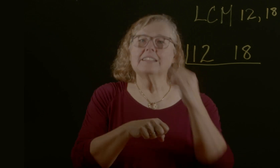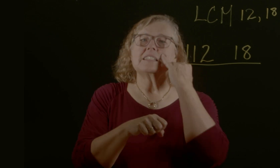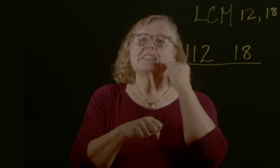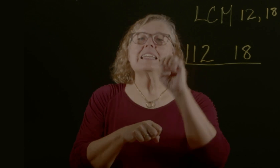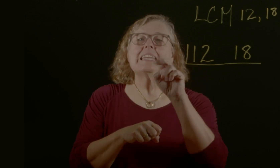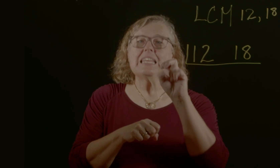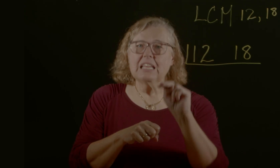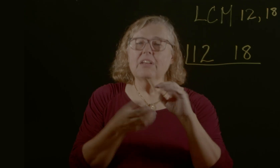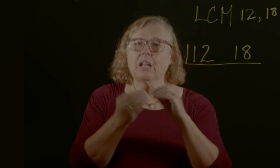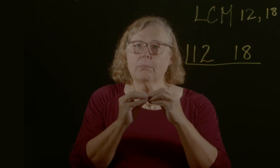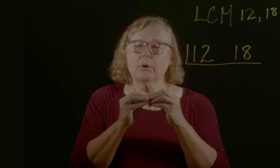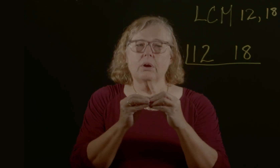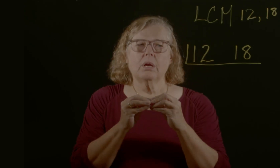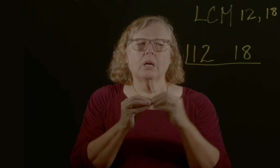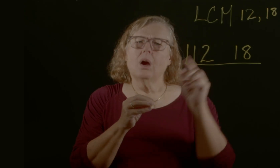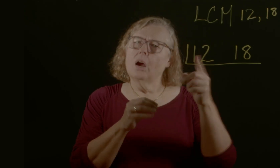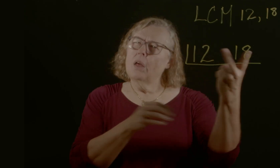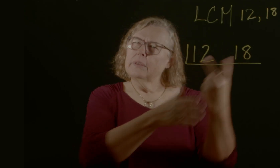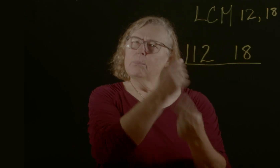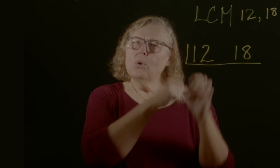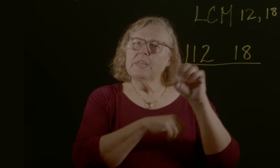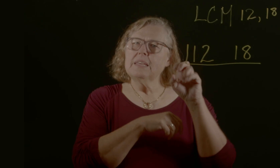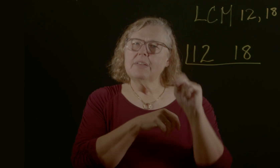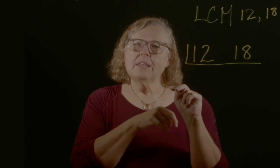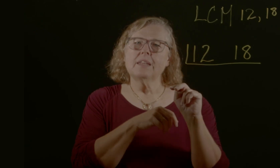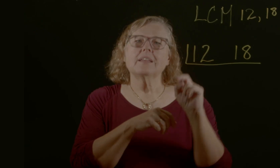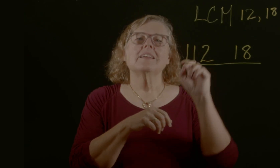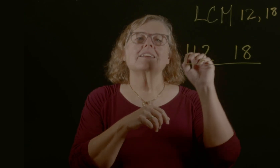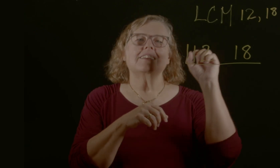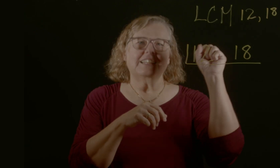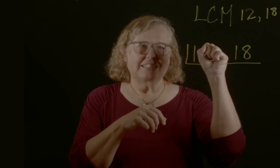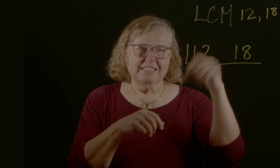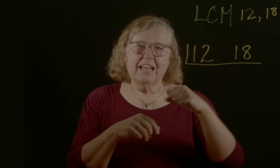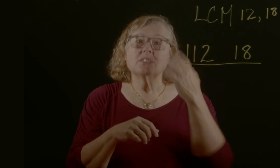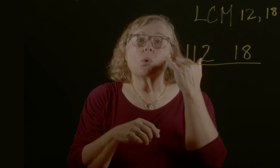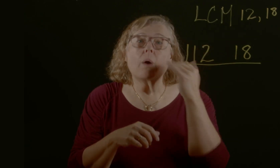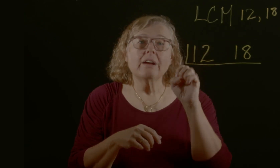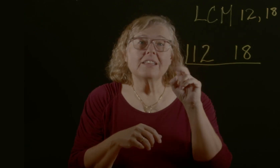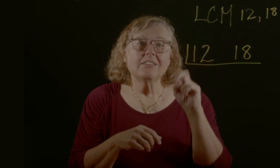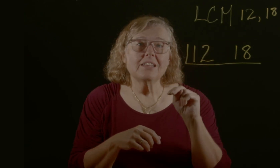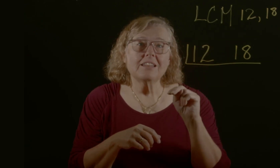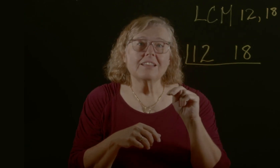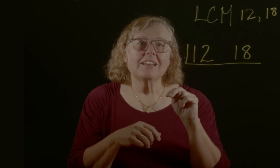Yes, right. If it is an even number. Are these both even? Yes, they are. Why? What are the even